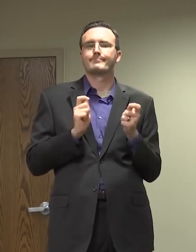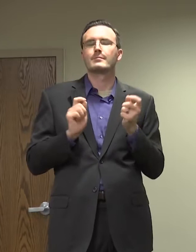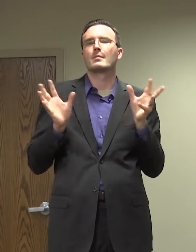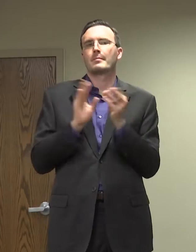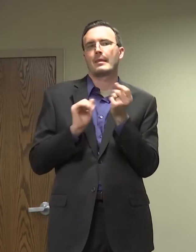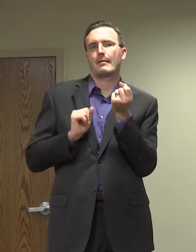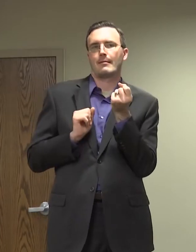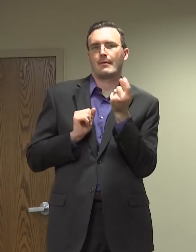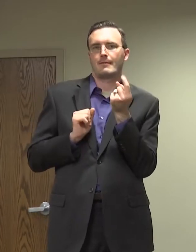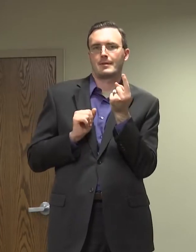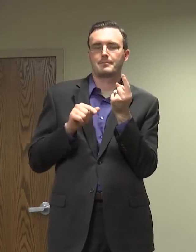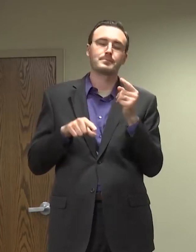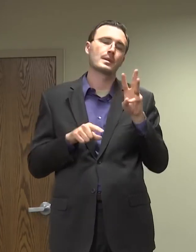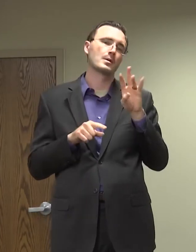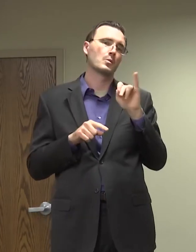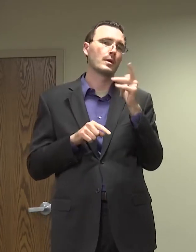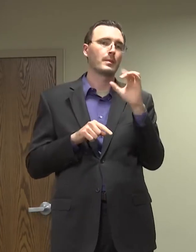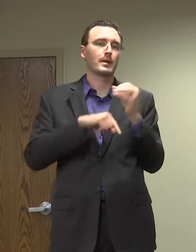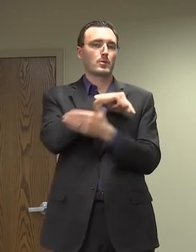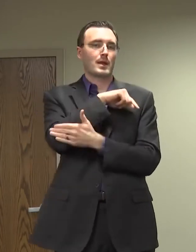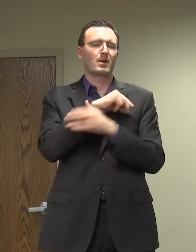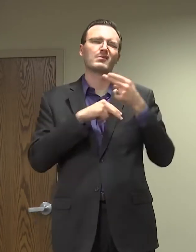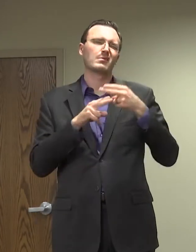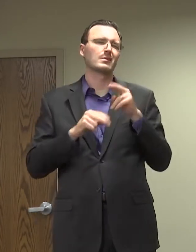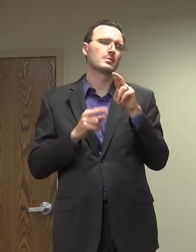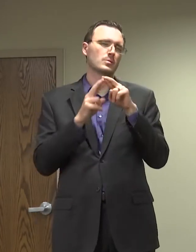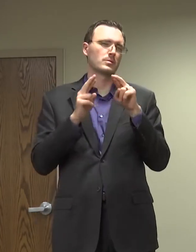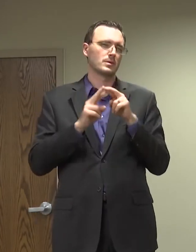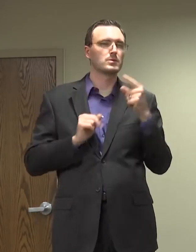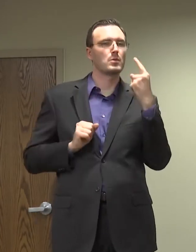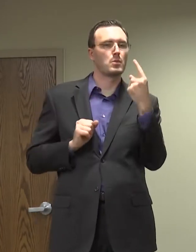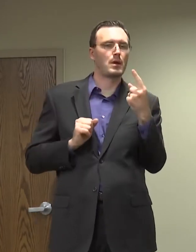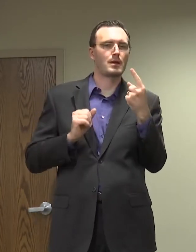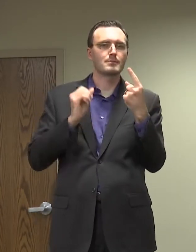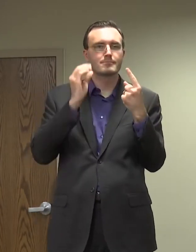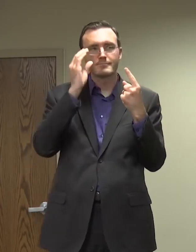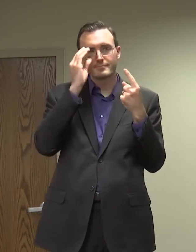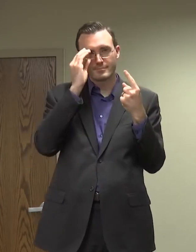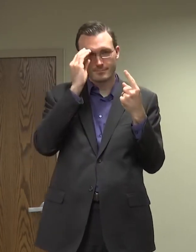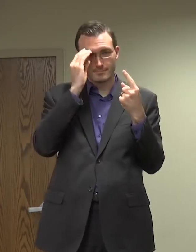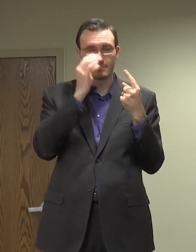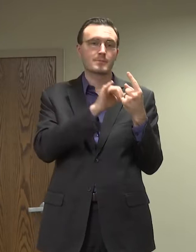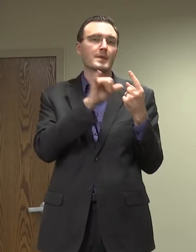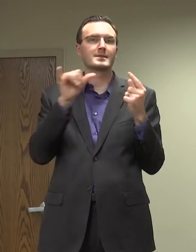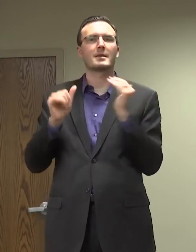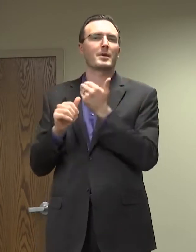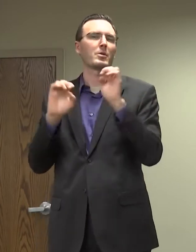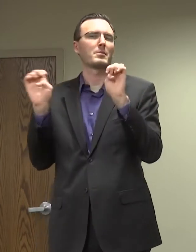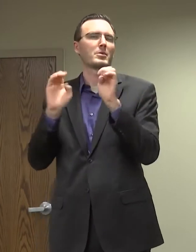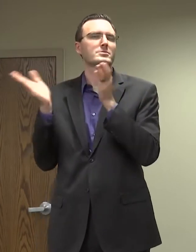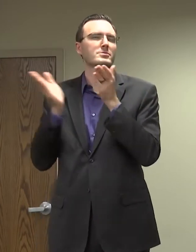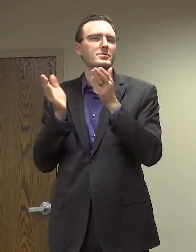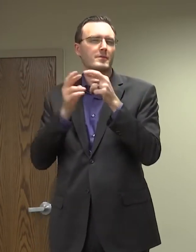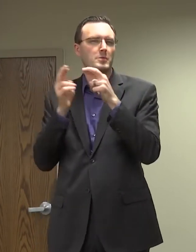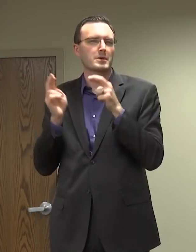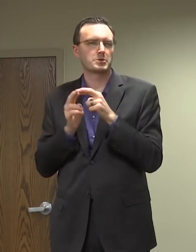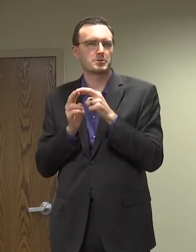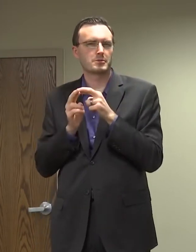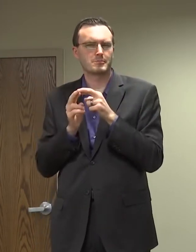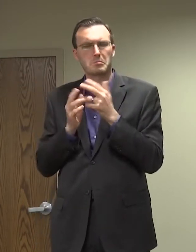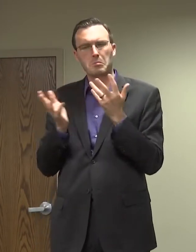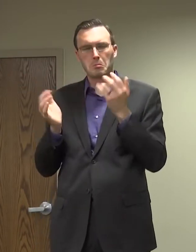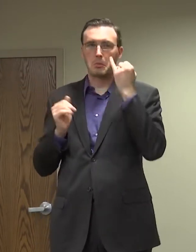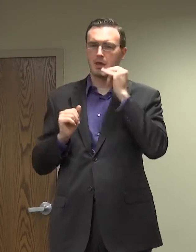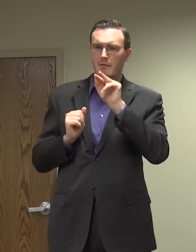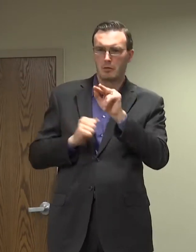in what we call Region 1, which is also consistent with our emergency services region, which makes sense as we look at